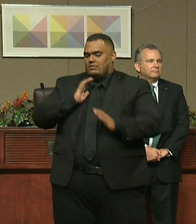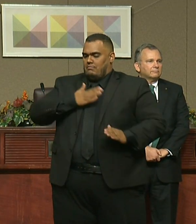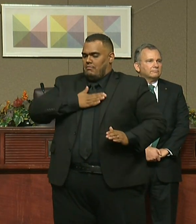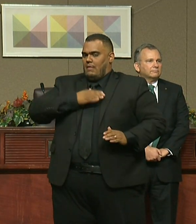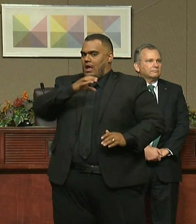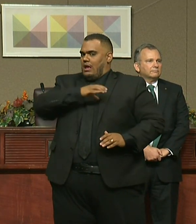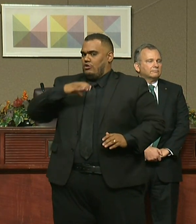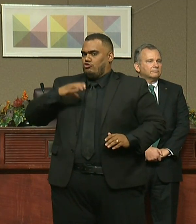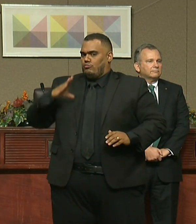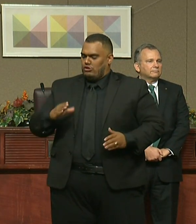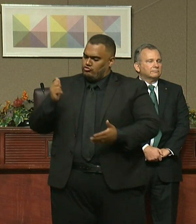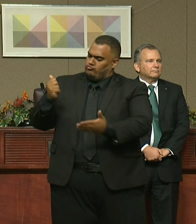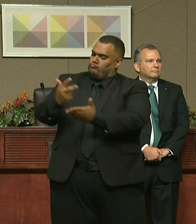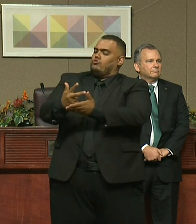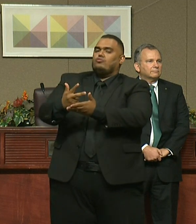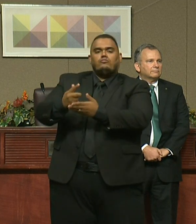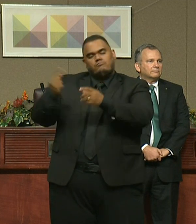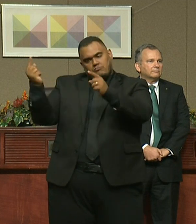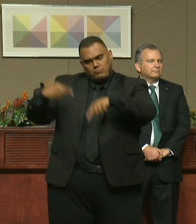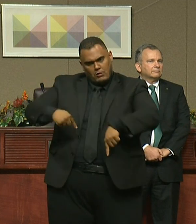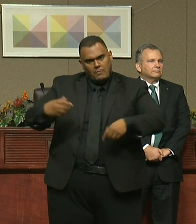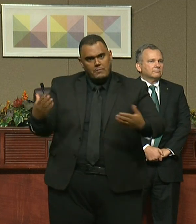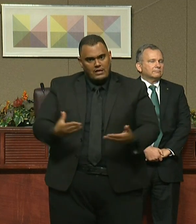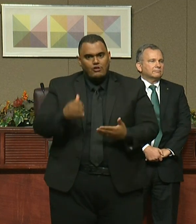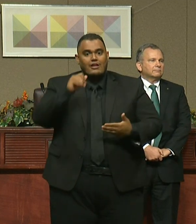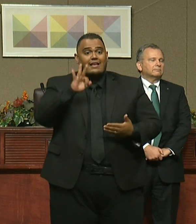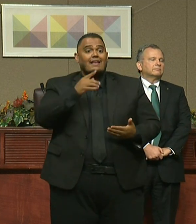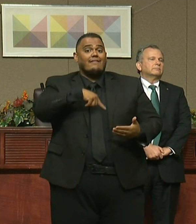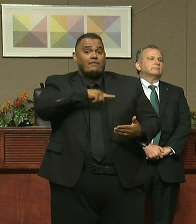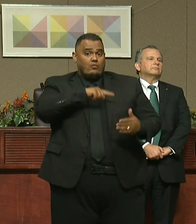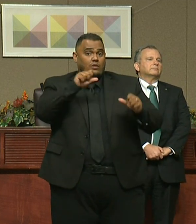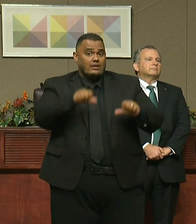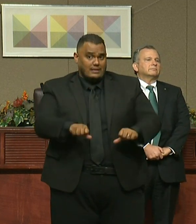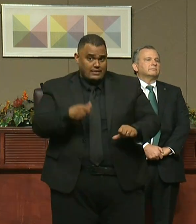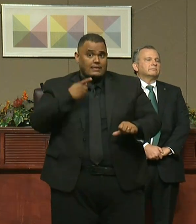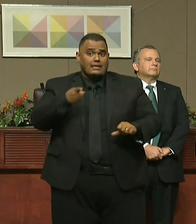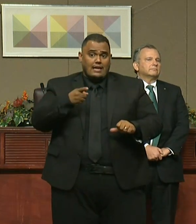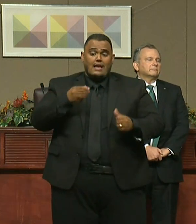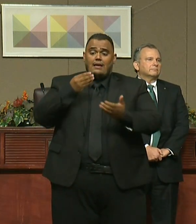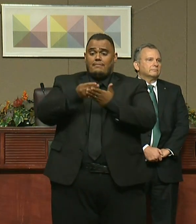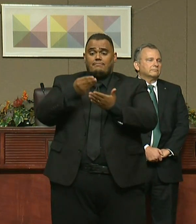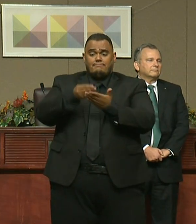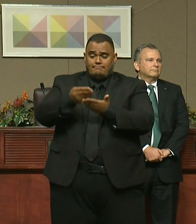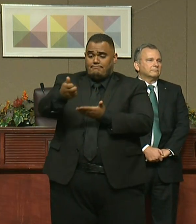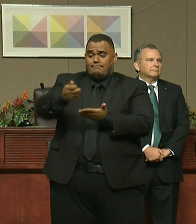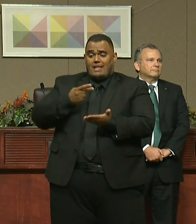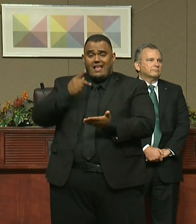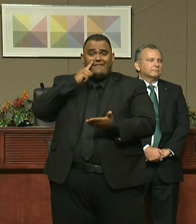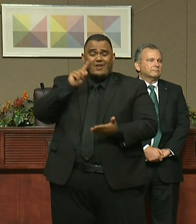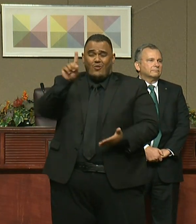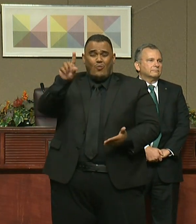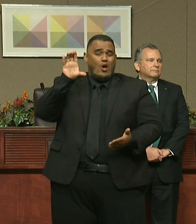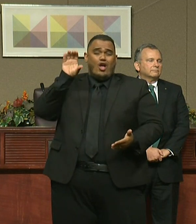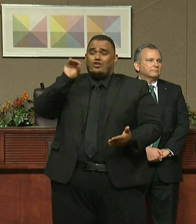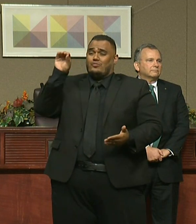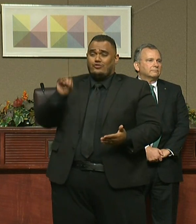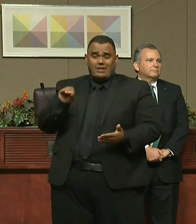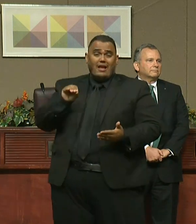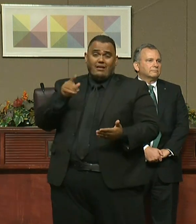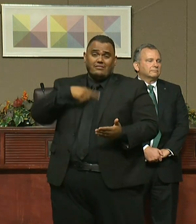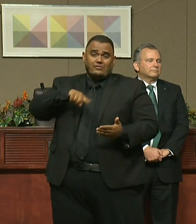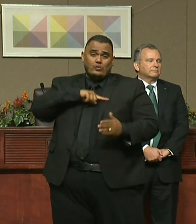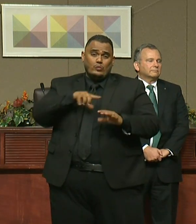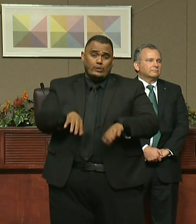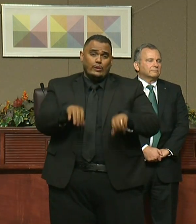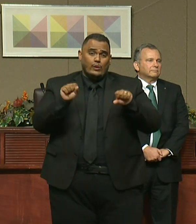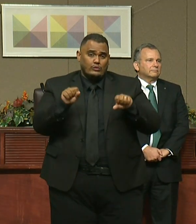be reimbursed 100% of the cost of hosting it. And that's a big unknown, and no one has reached out to us. So